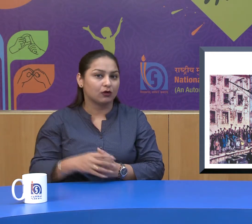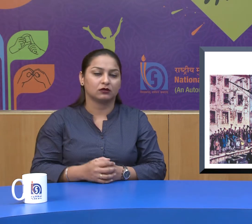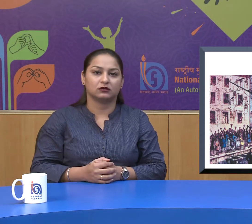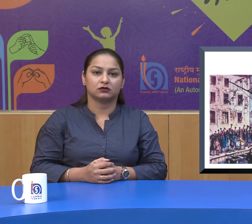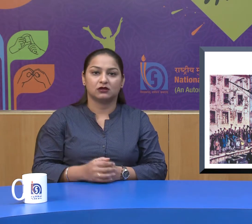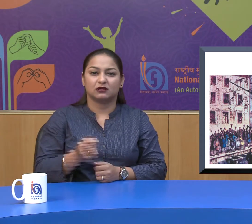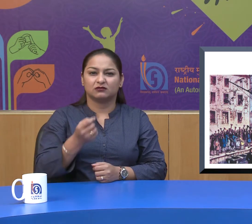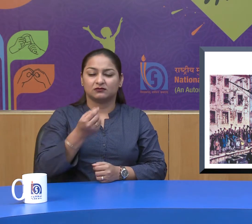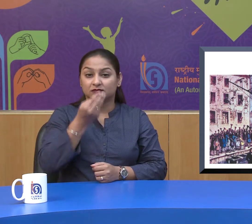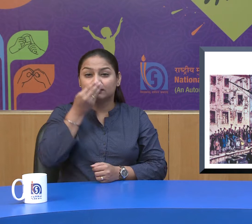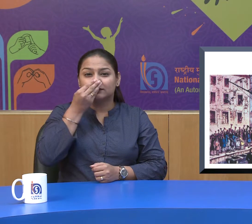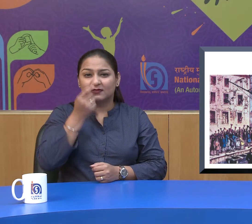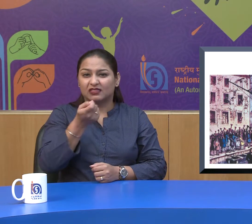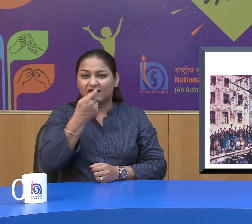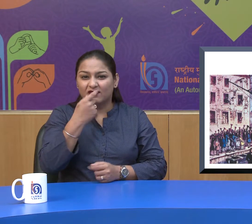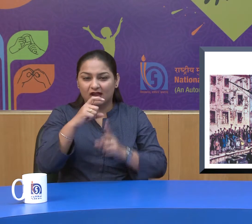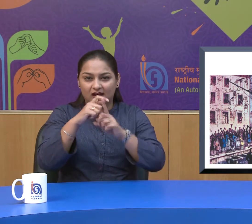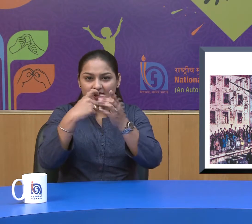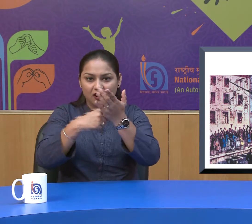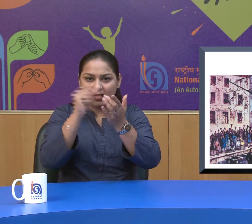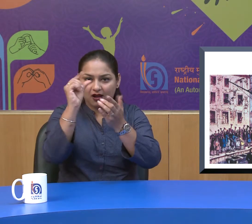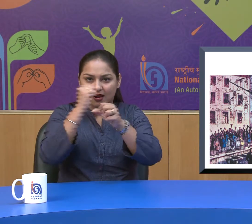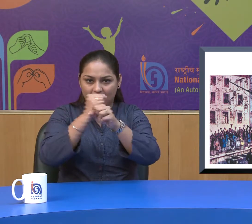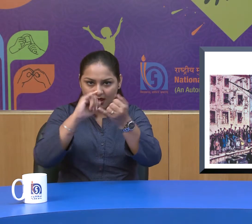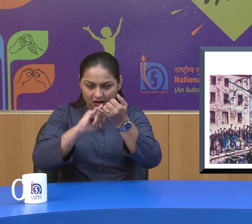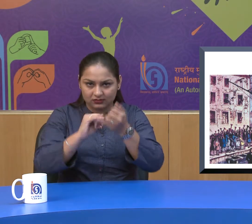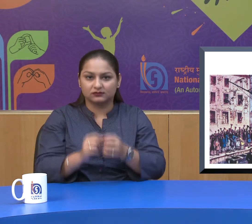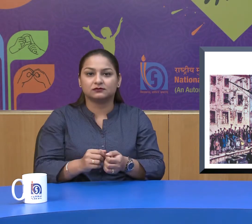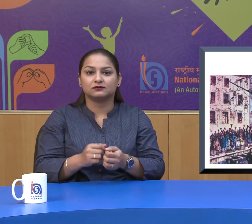drugs and honey from Arabia,